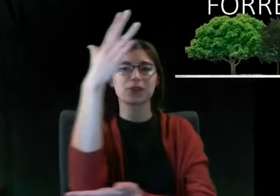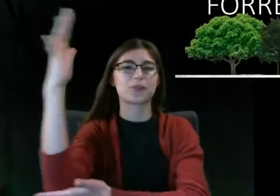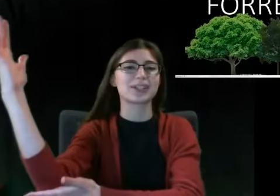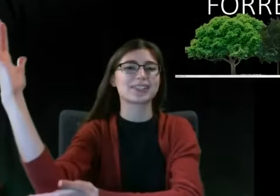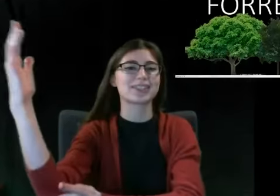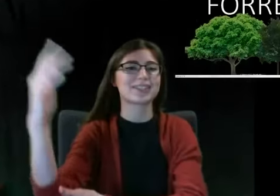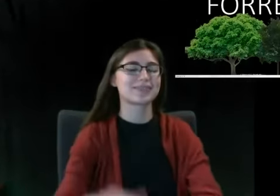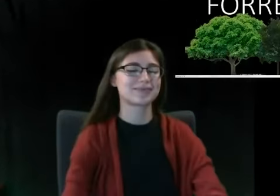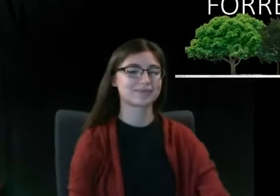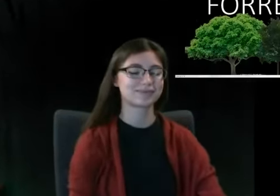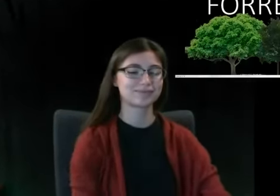Forest.